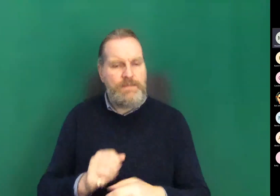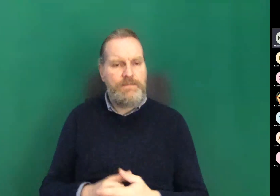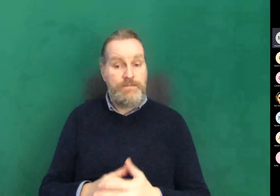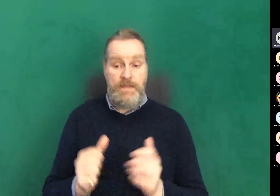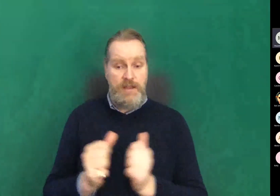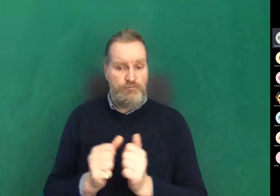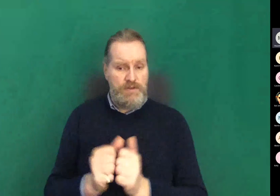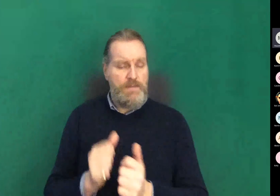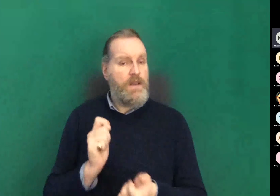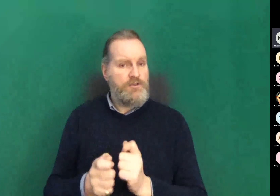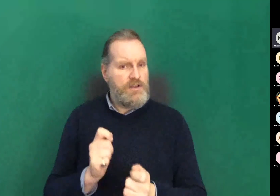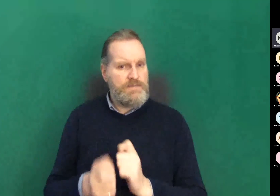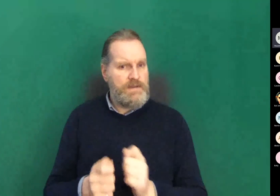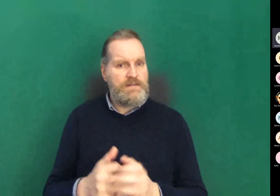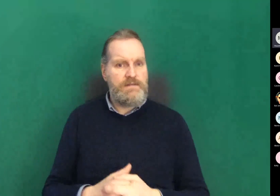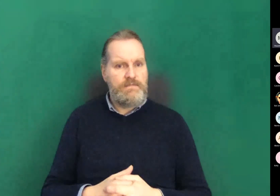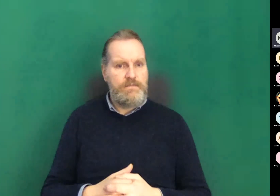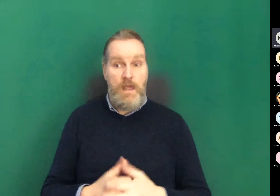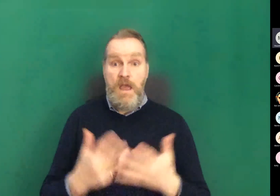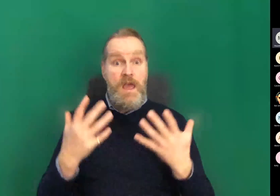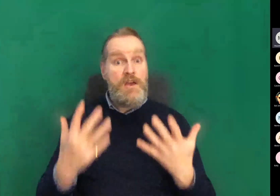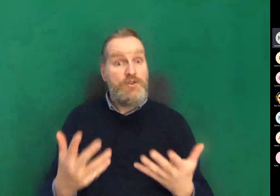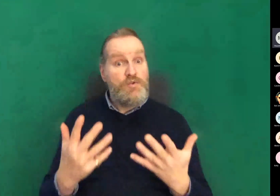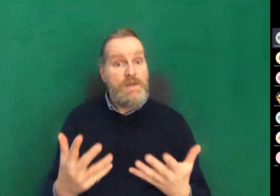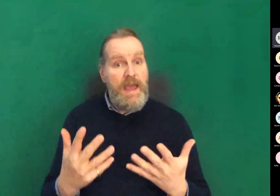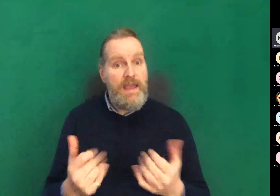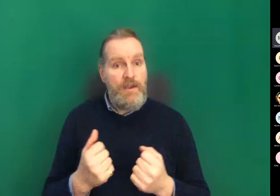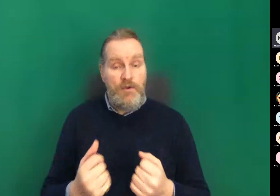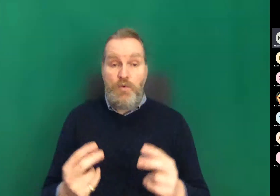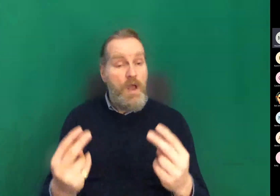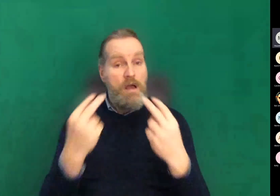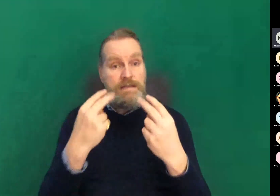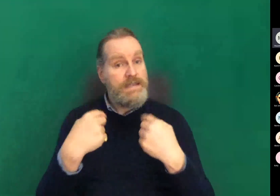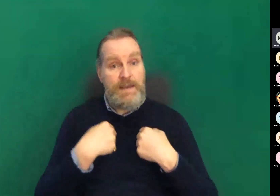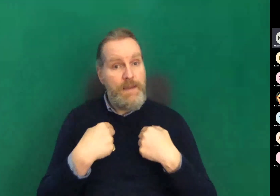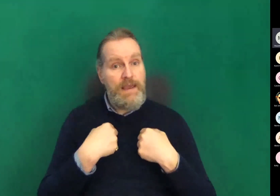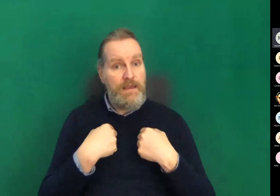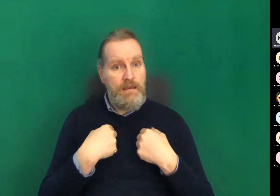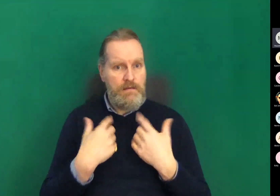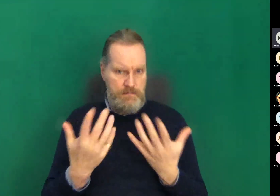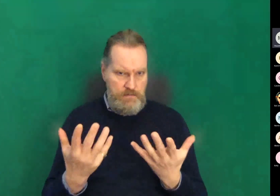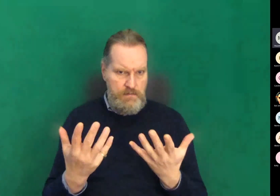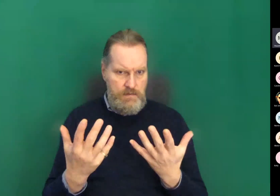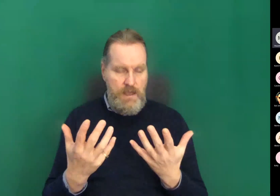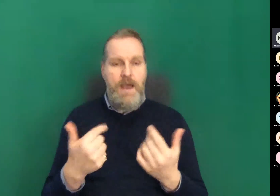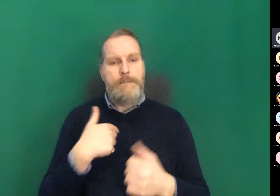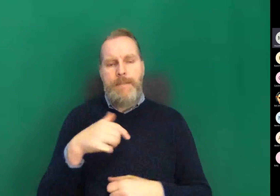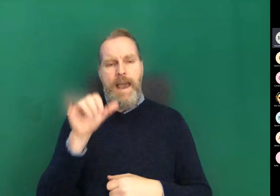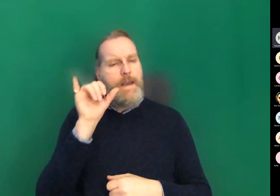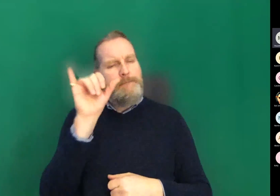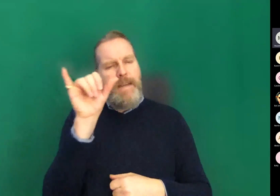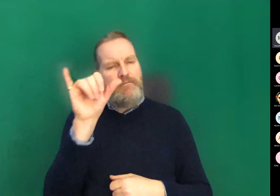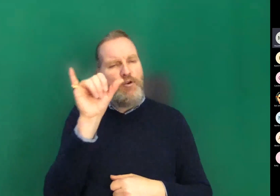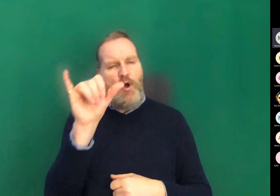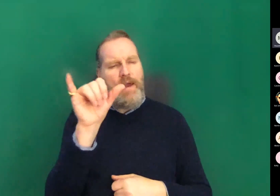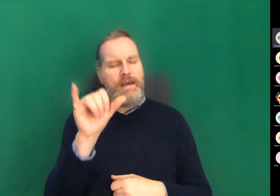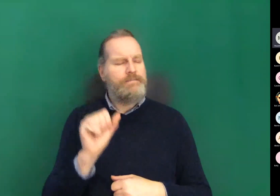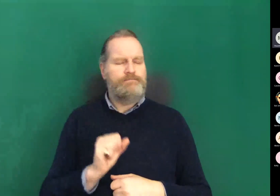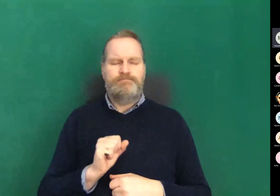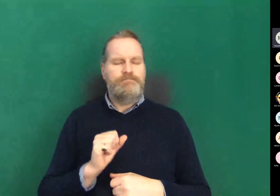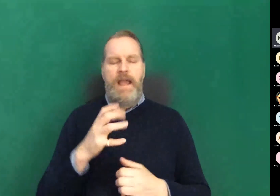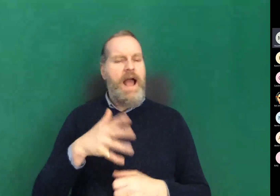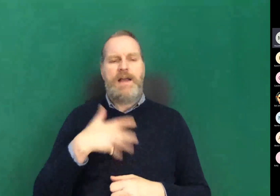You are seeing another example of a reasonable adjustment today insofar as you cannot see me. My paranoia means I don't like my image on the